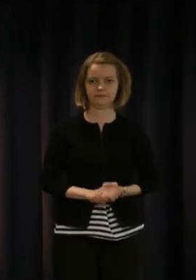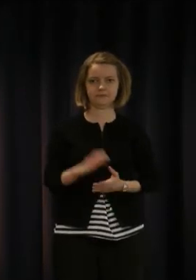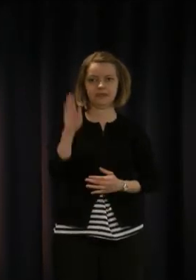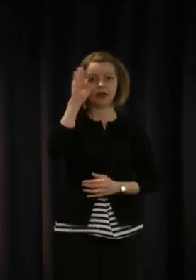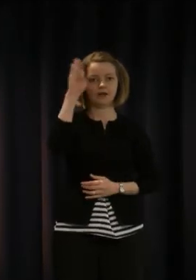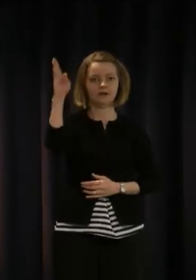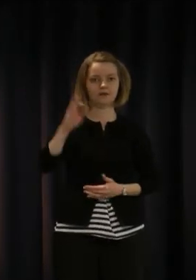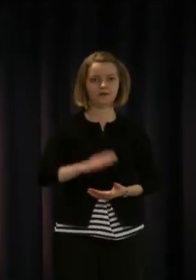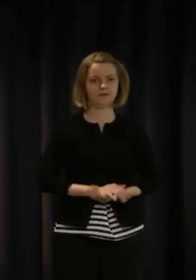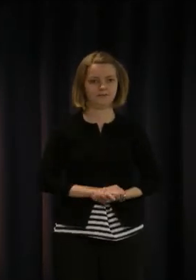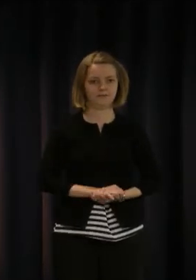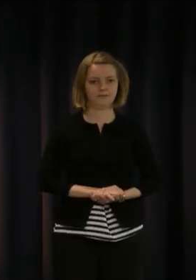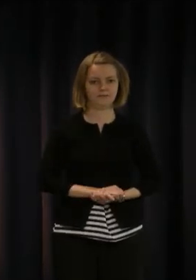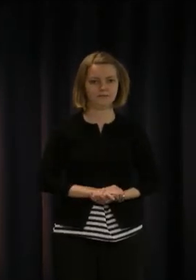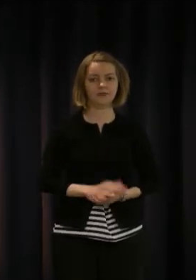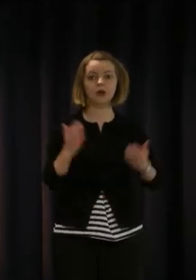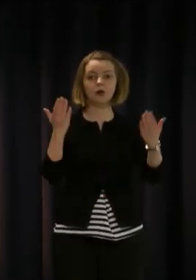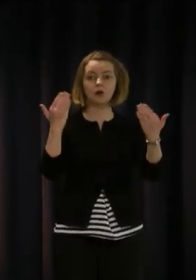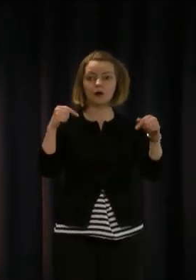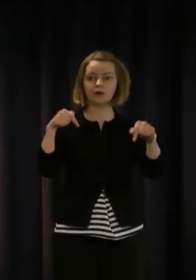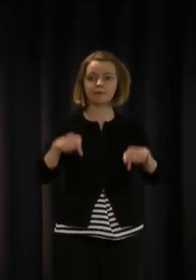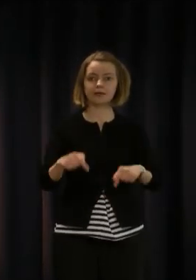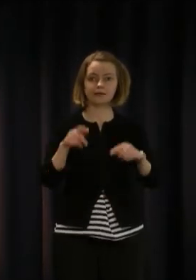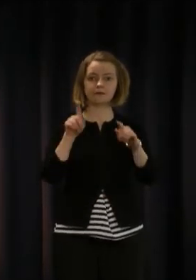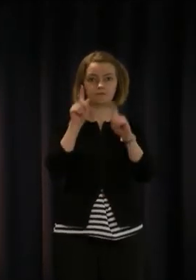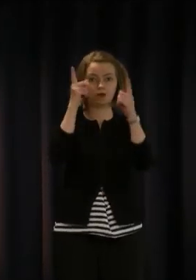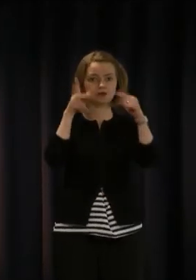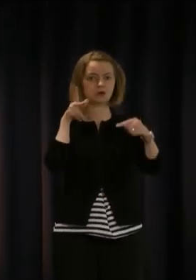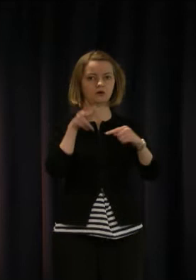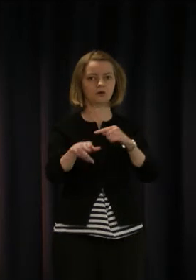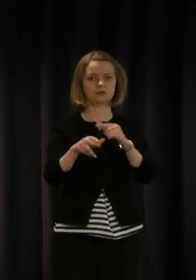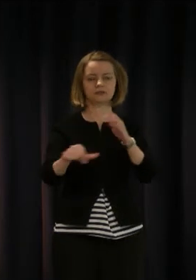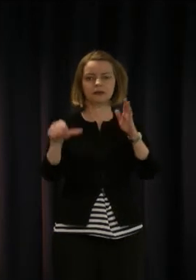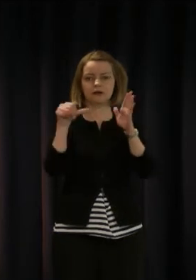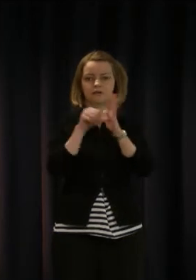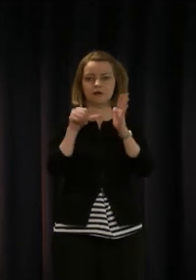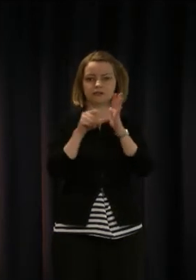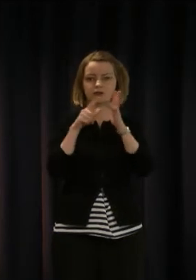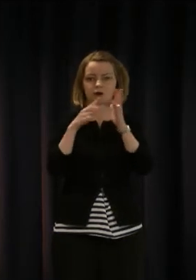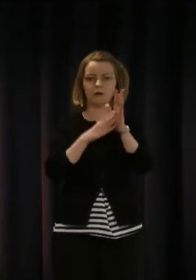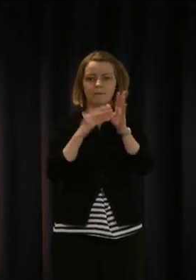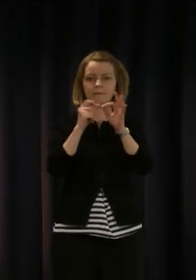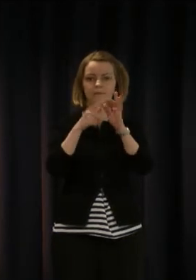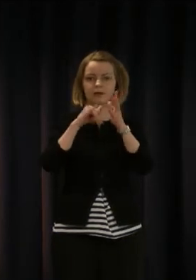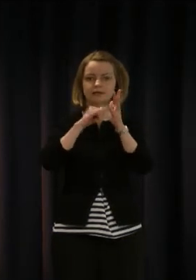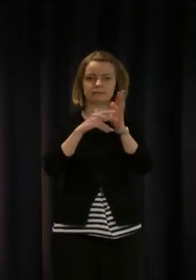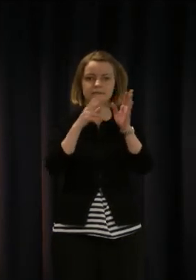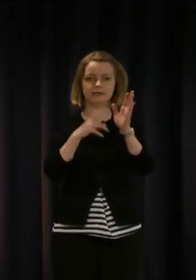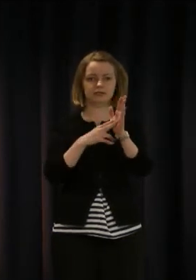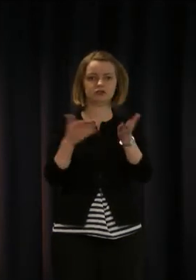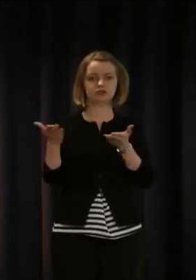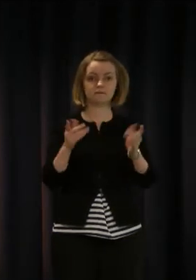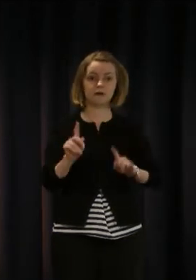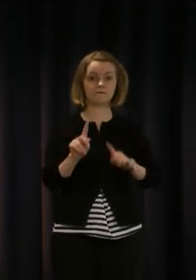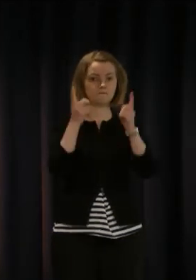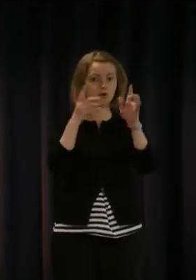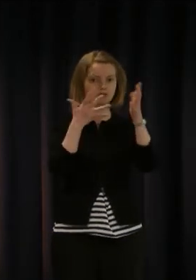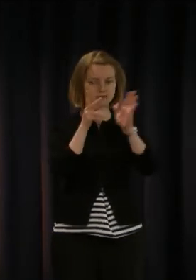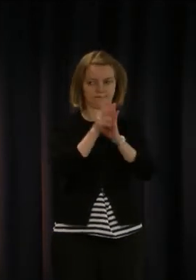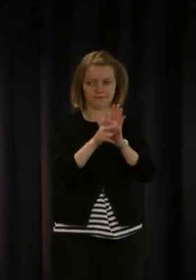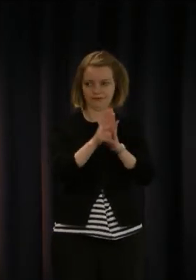Hello, everybody, and welcome to the launch of the Financial Ombudsman Service, first Auslan